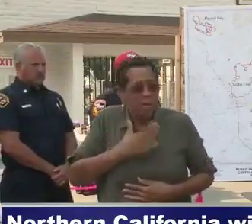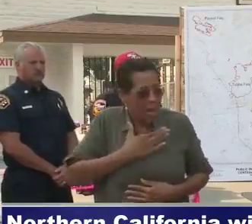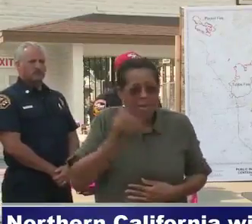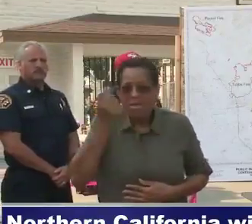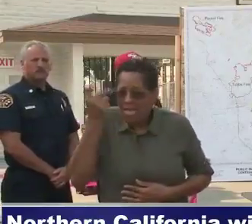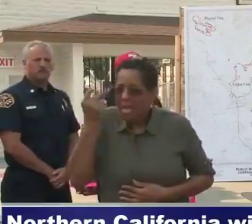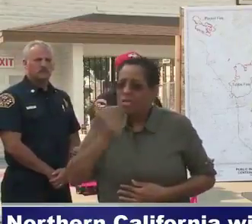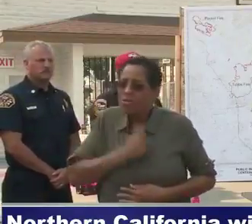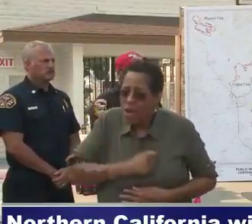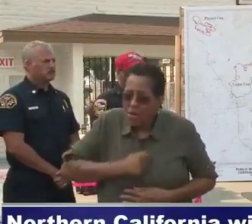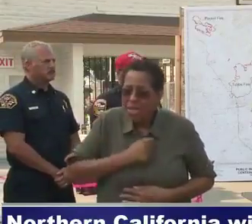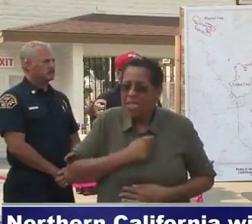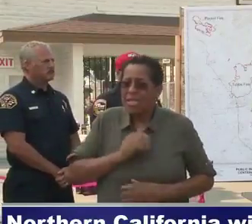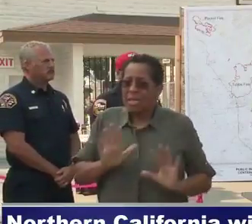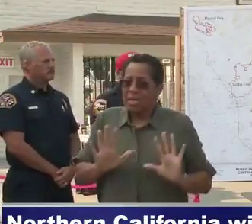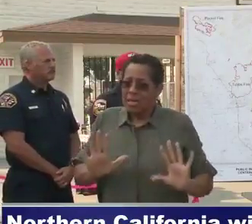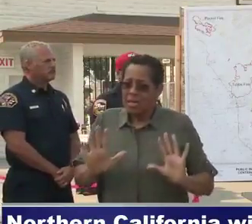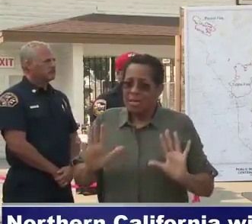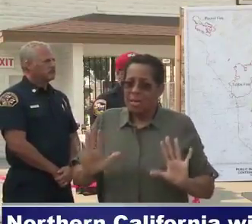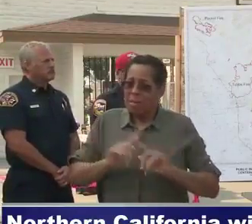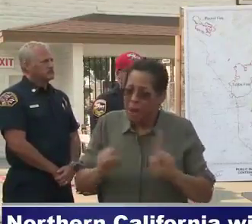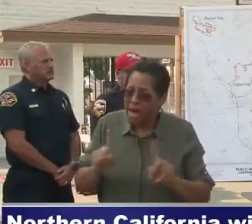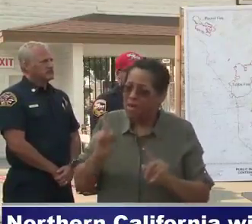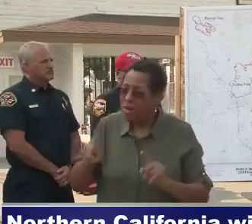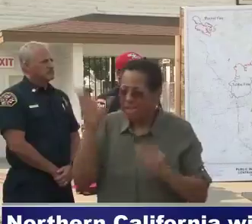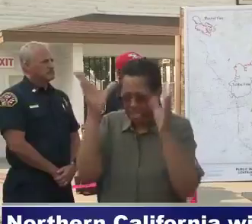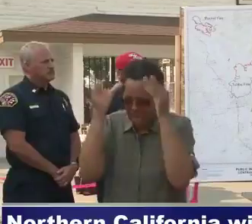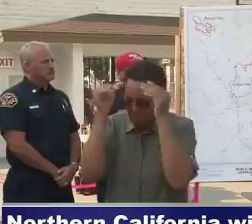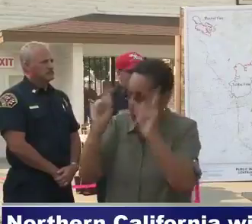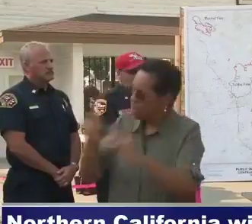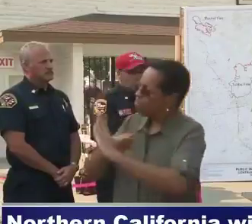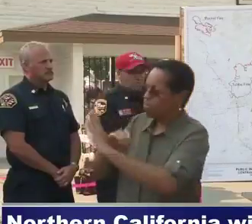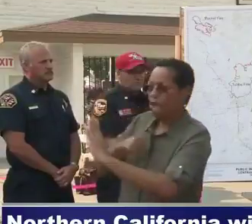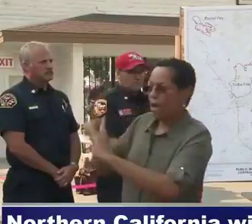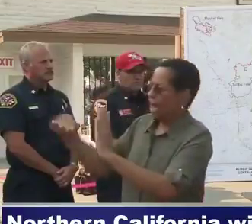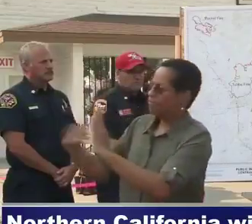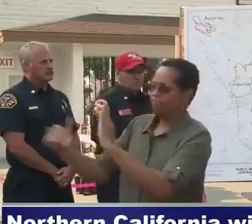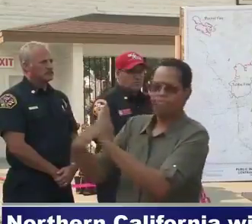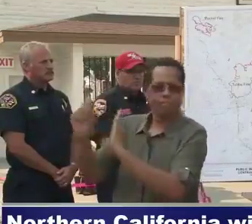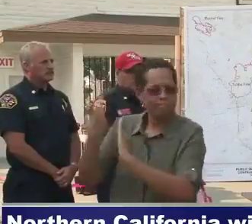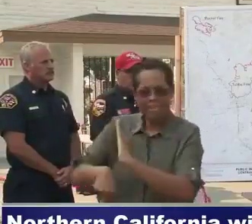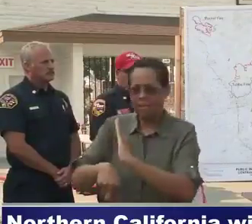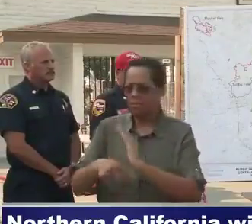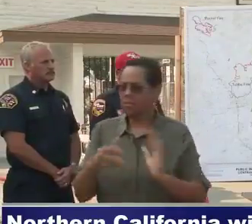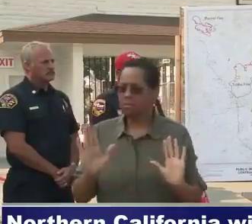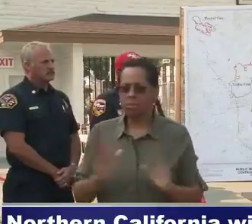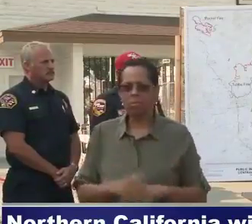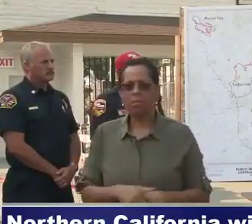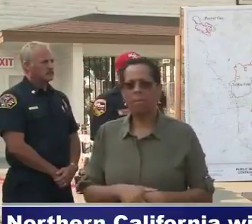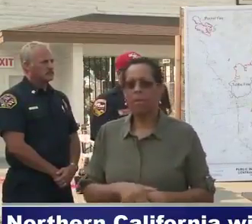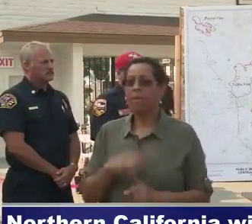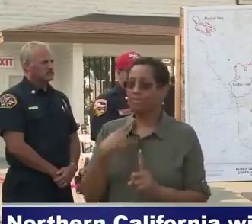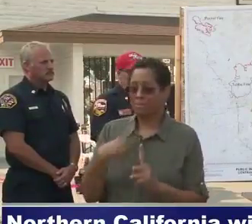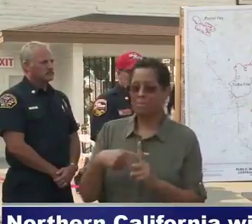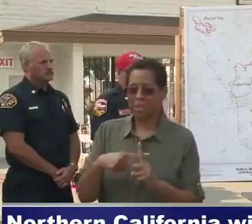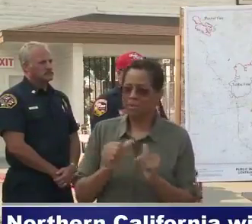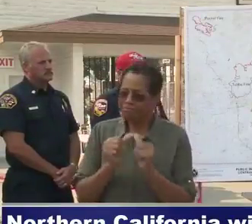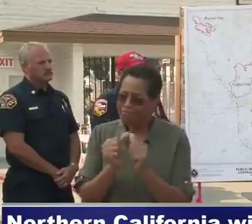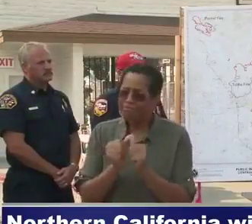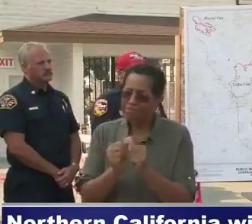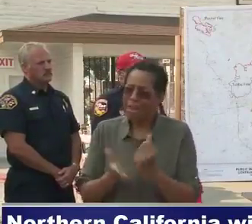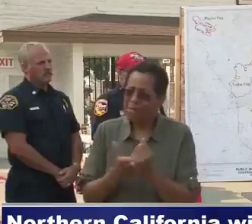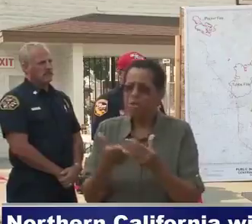stand strong and keep those posts secure. In addition to that, we continue to help with general law